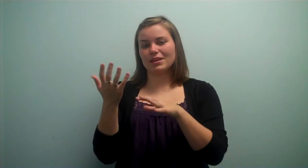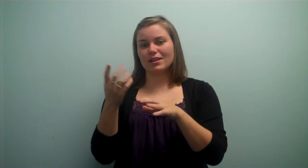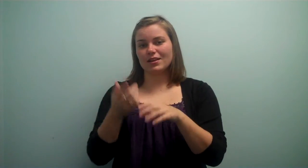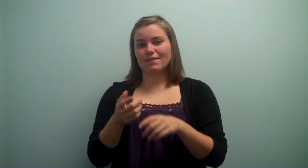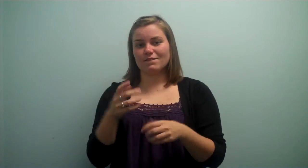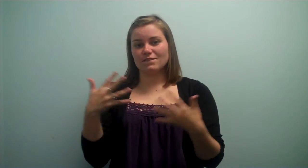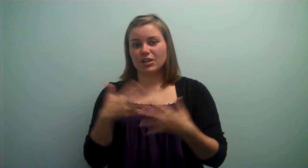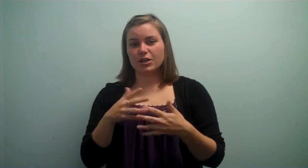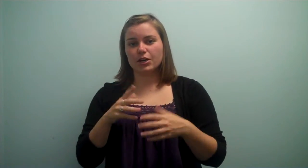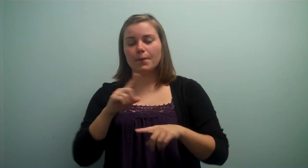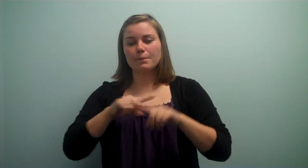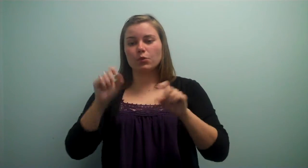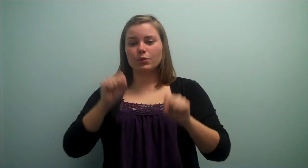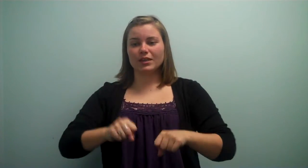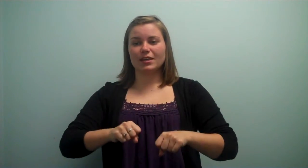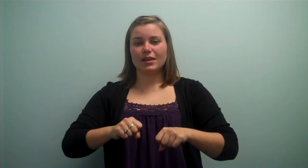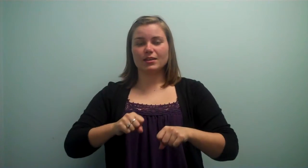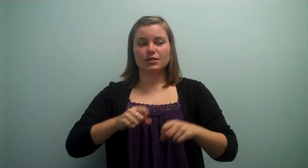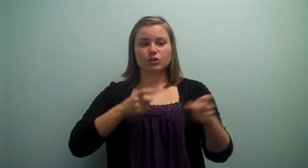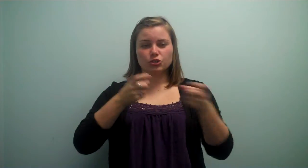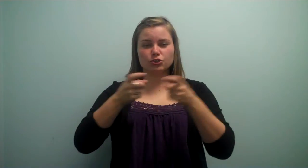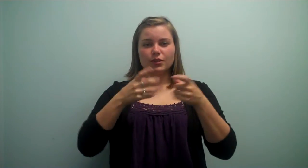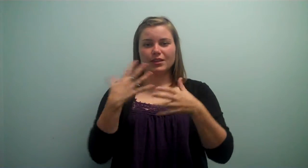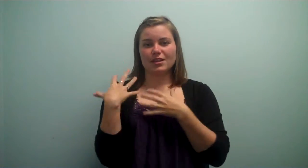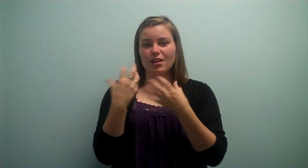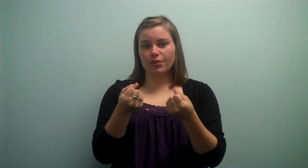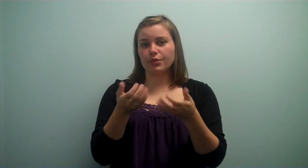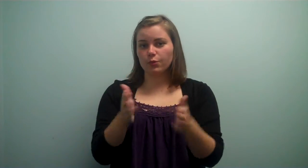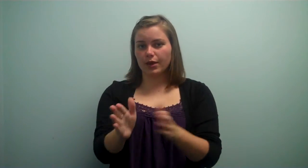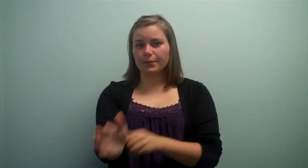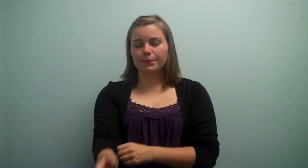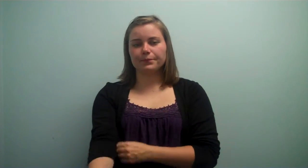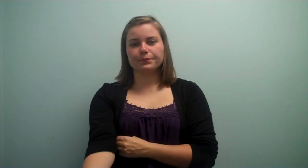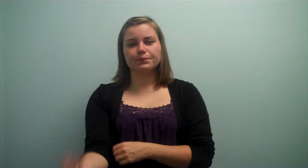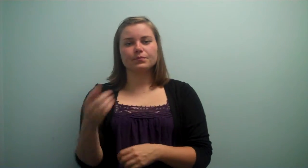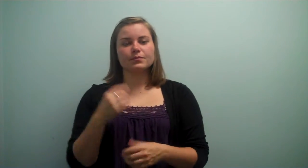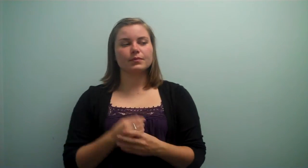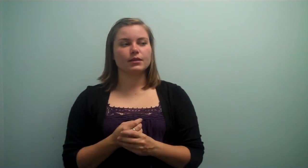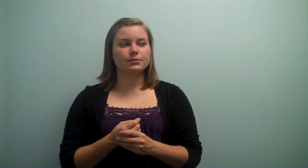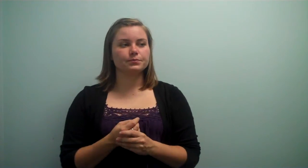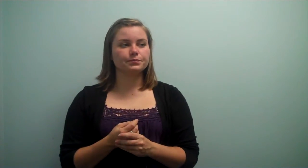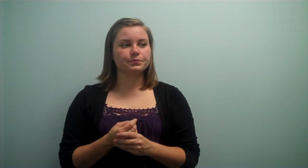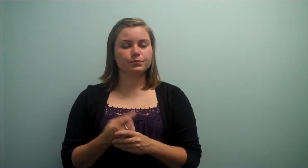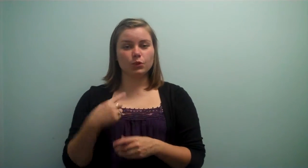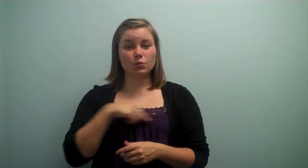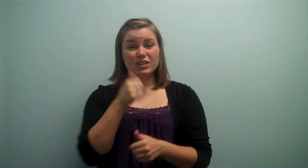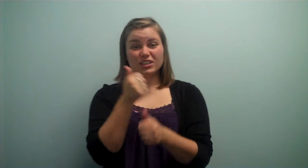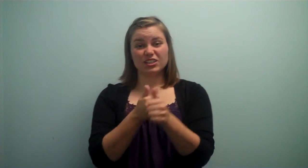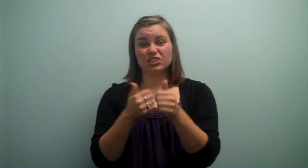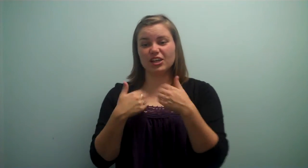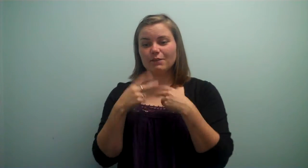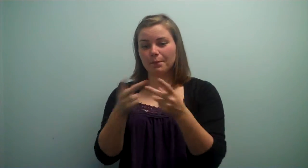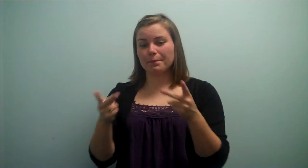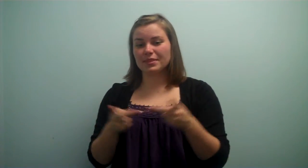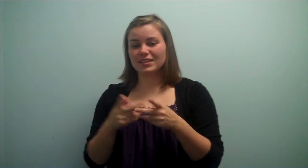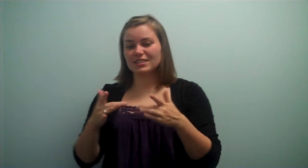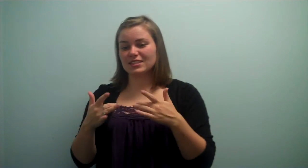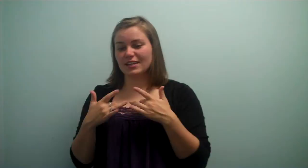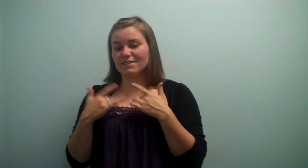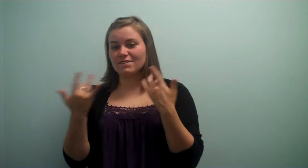and deal with it in healthy and productive ways. You see, we each have places, events, situations with